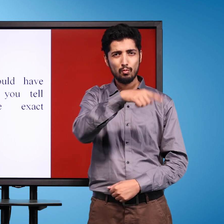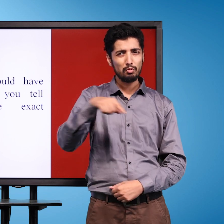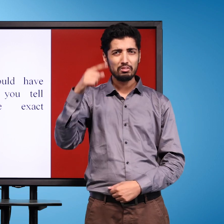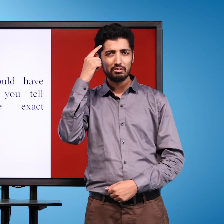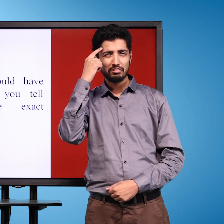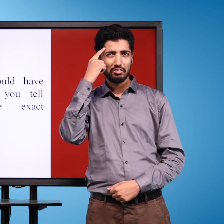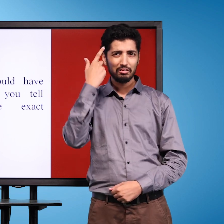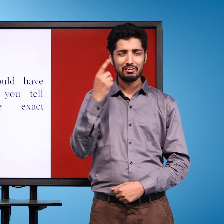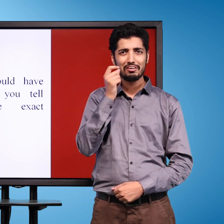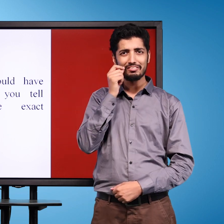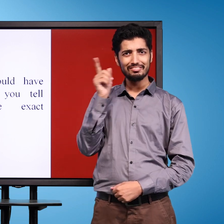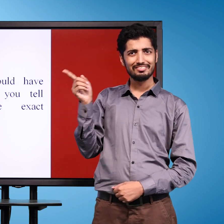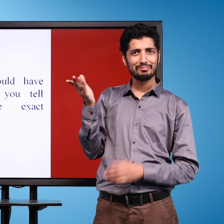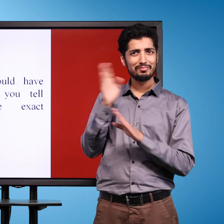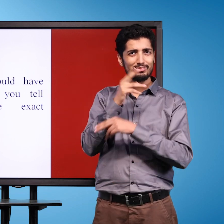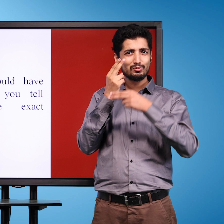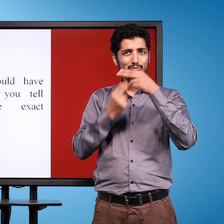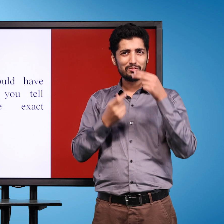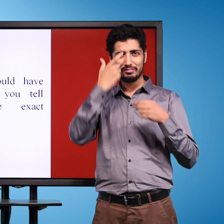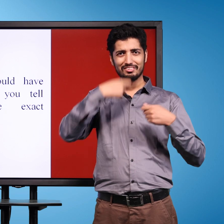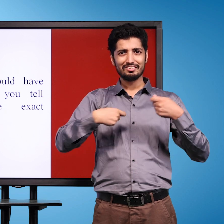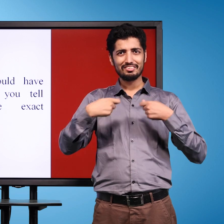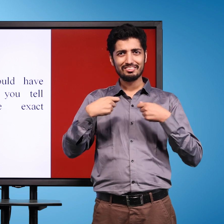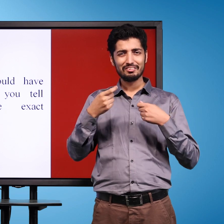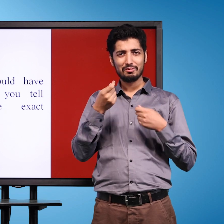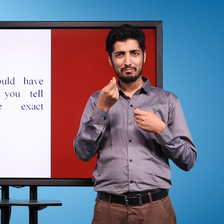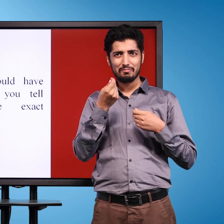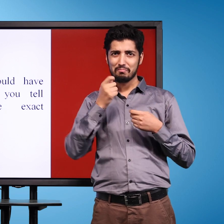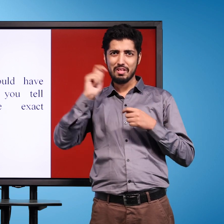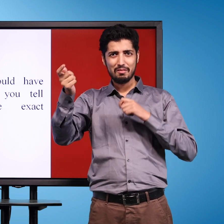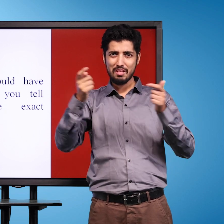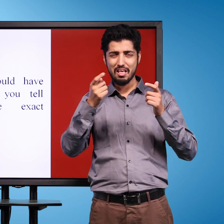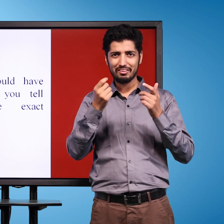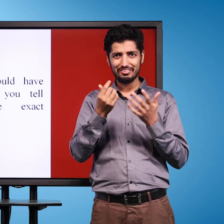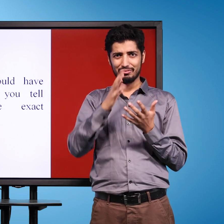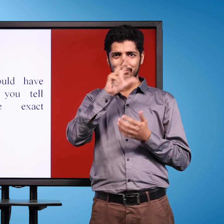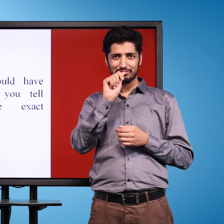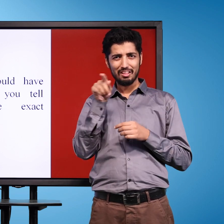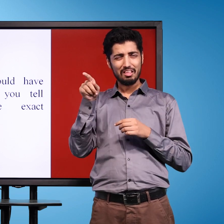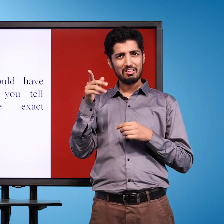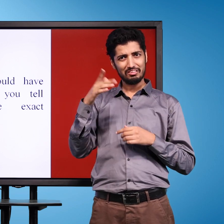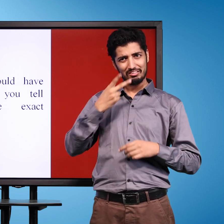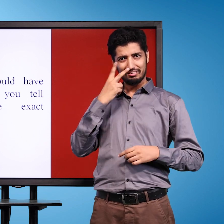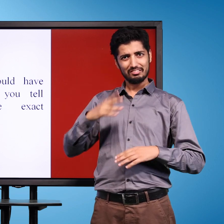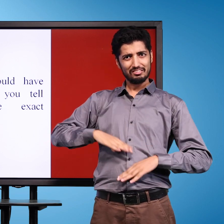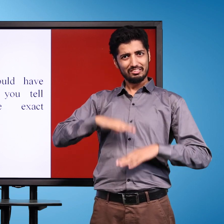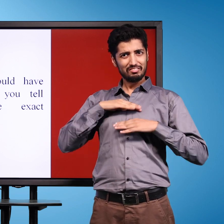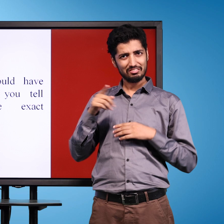Do you think he would have enough money? Can you tell without doing the exact addition or